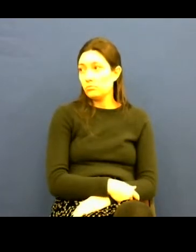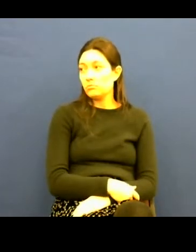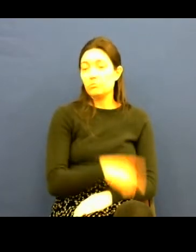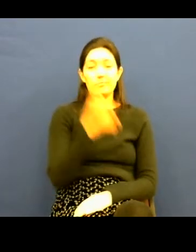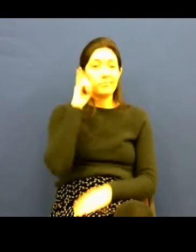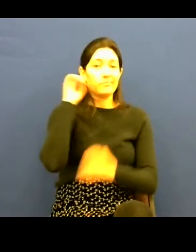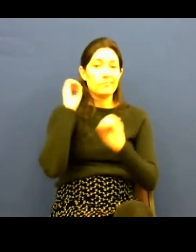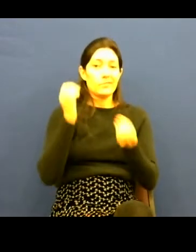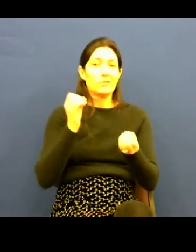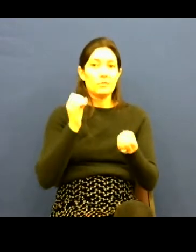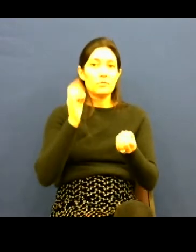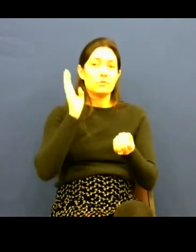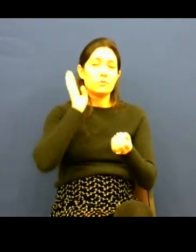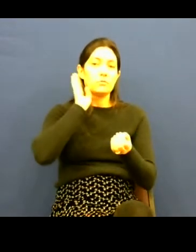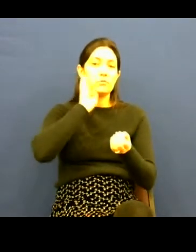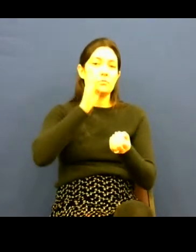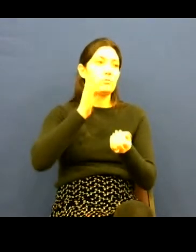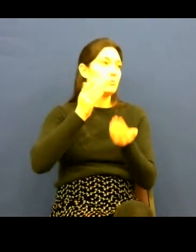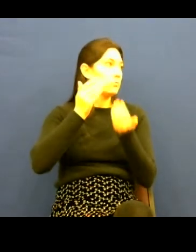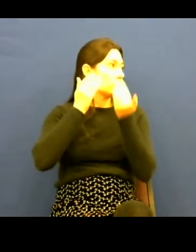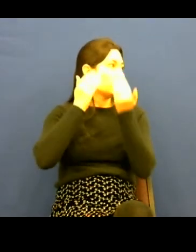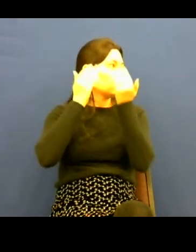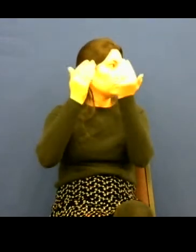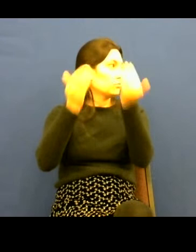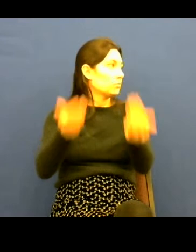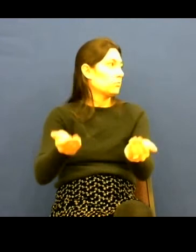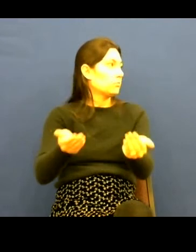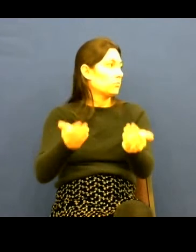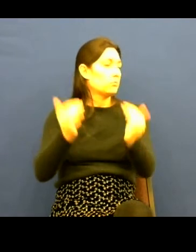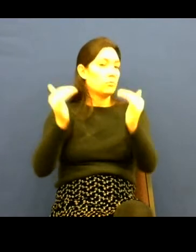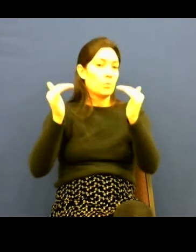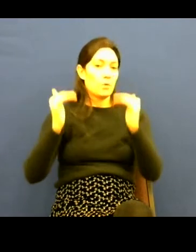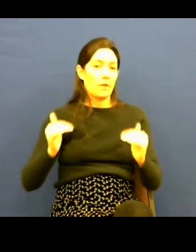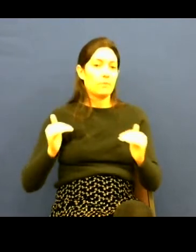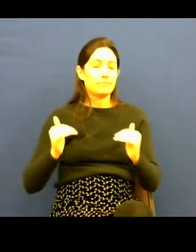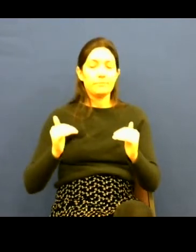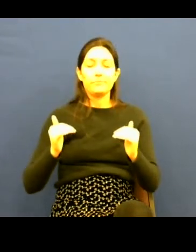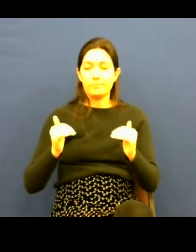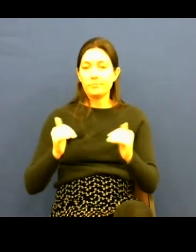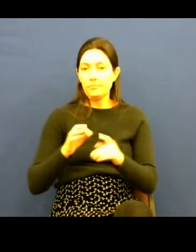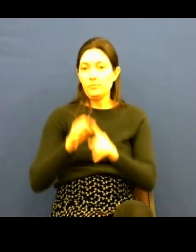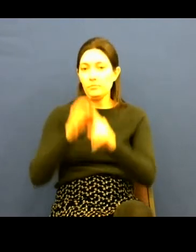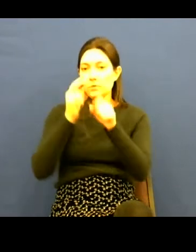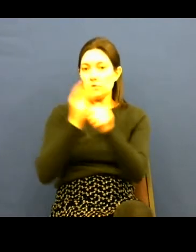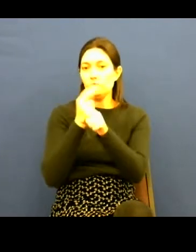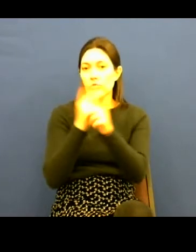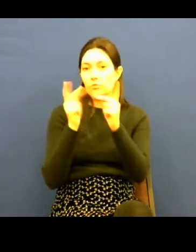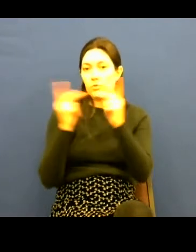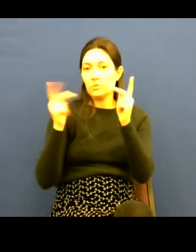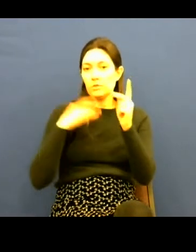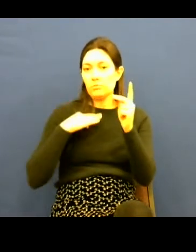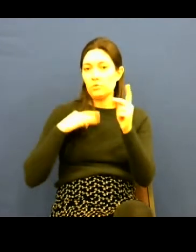Seeing and hearing none, we will move on to special use permit application number